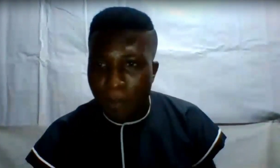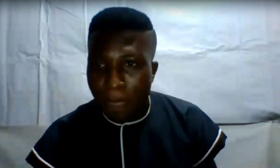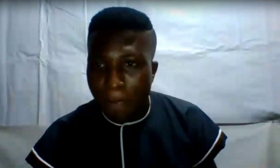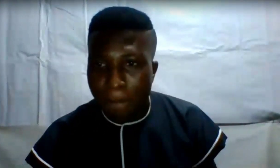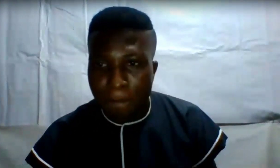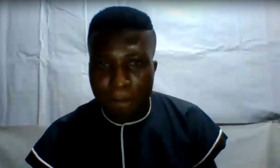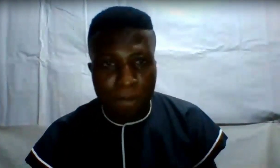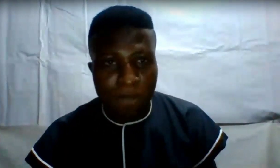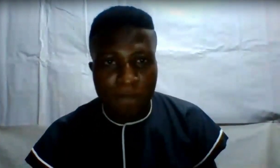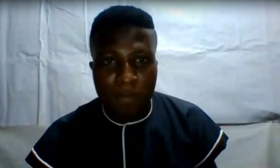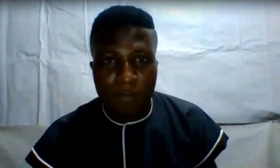Omolayo?